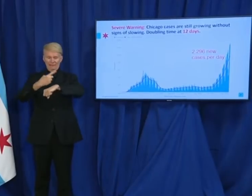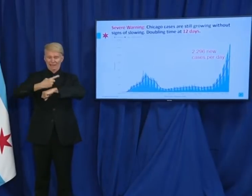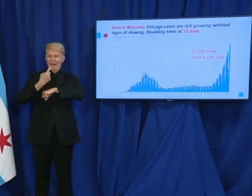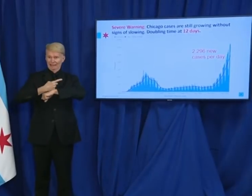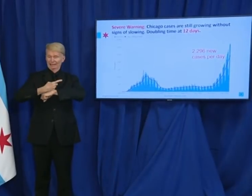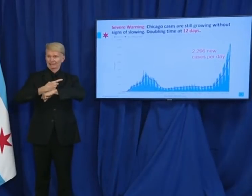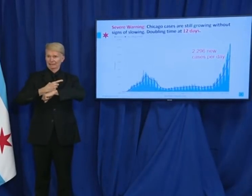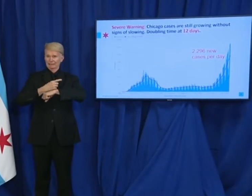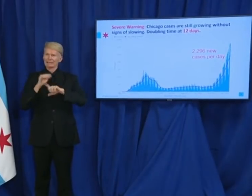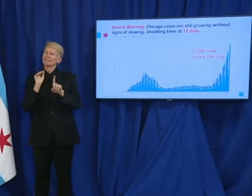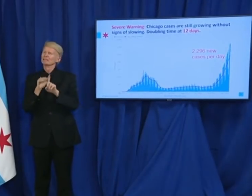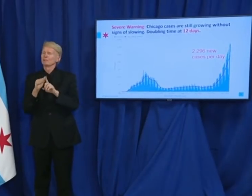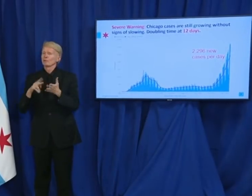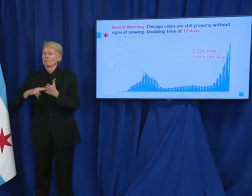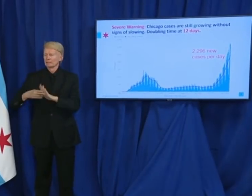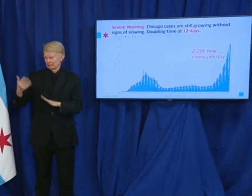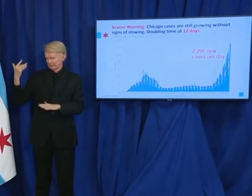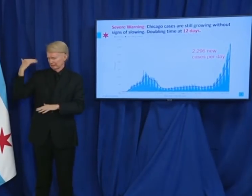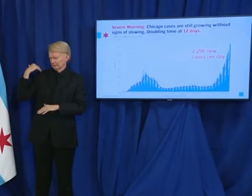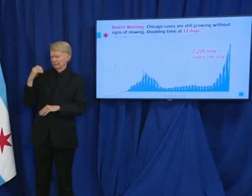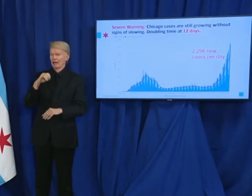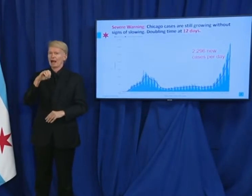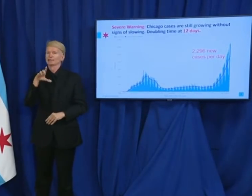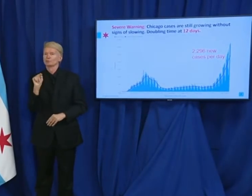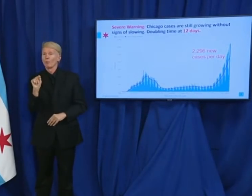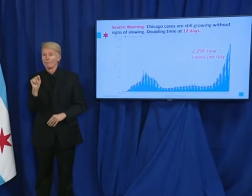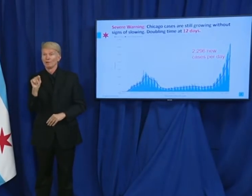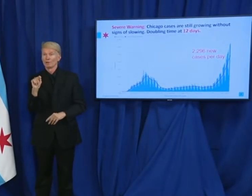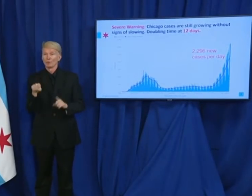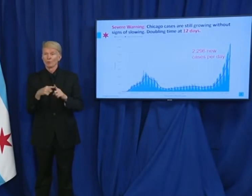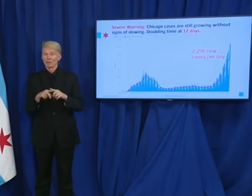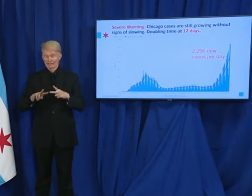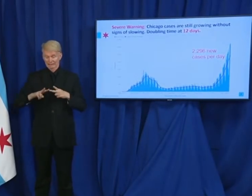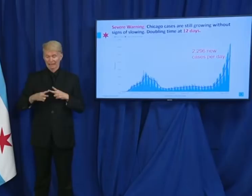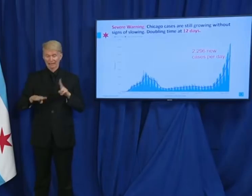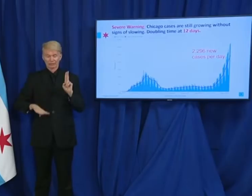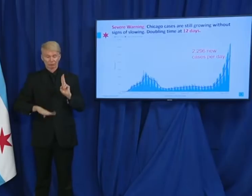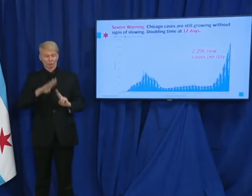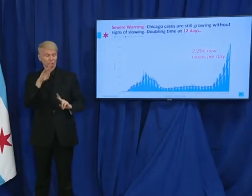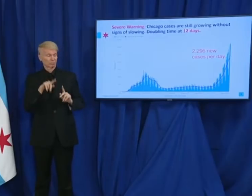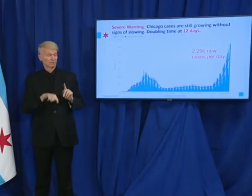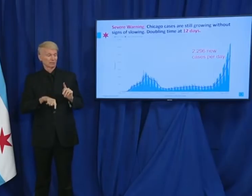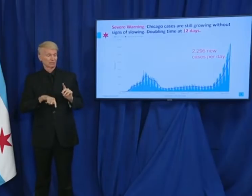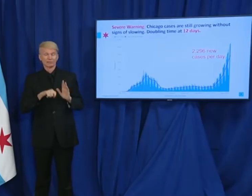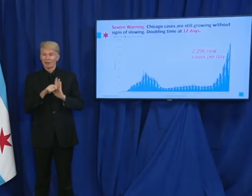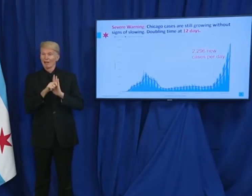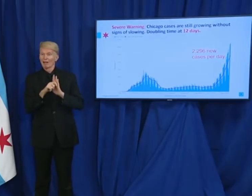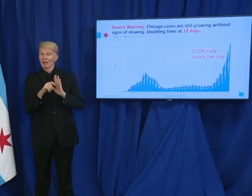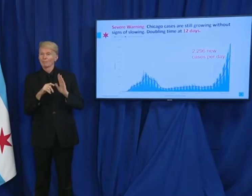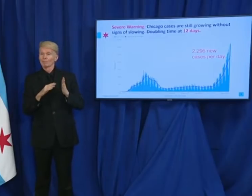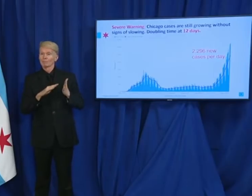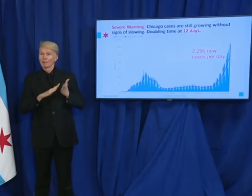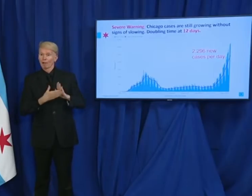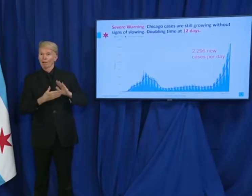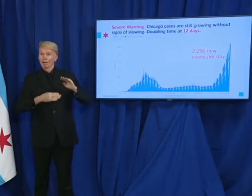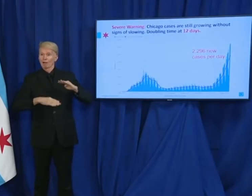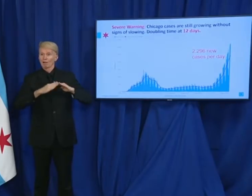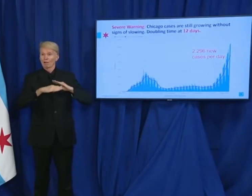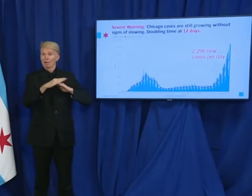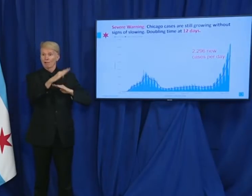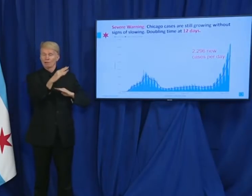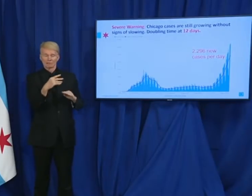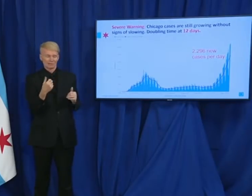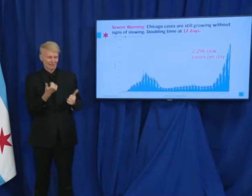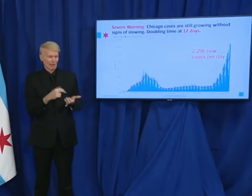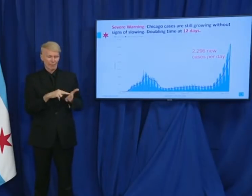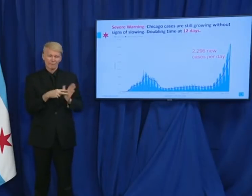this is going back to early October when this second surge started. We are at a point where our number of new cases